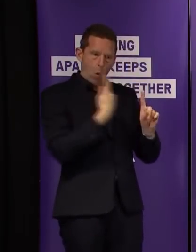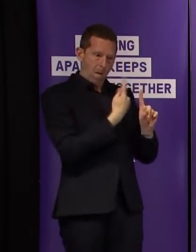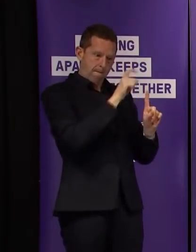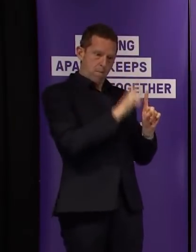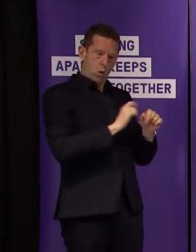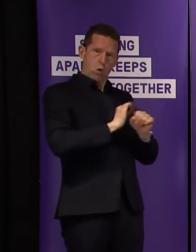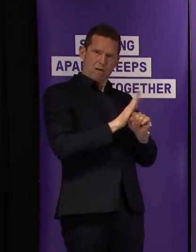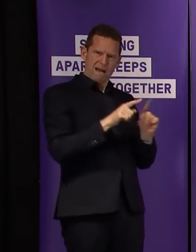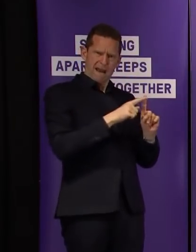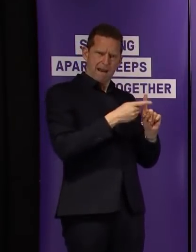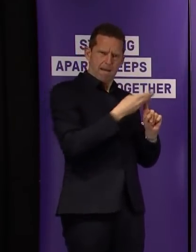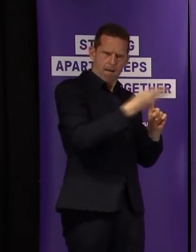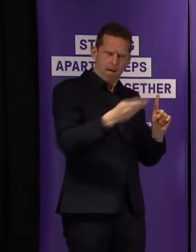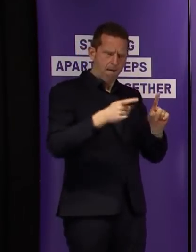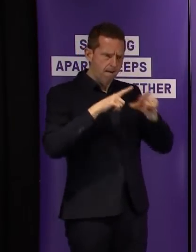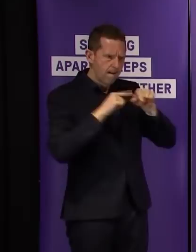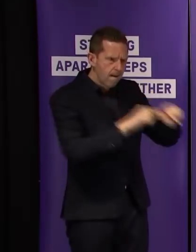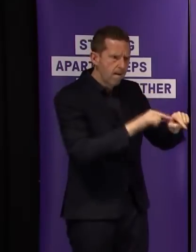try and chase that up for you.